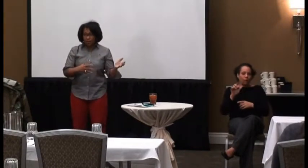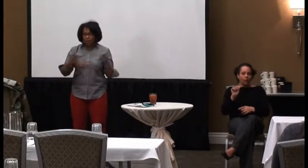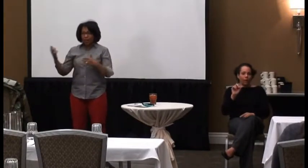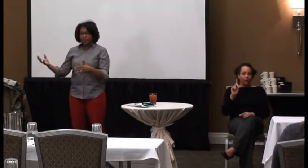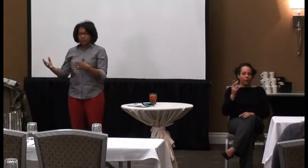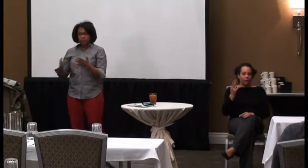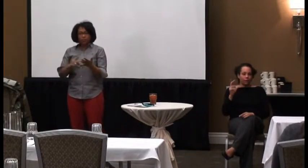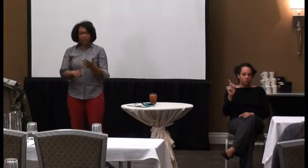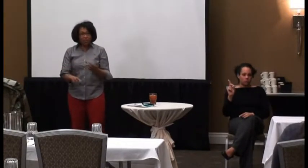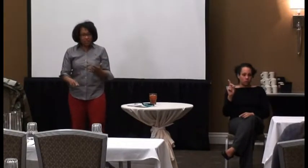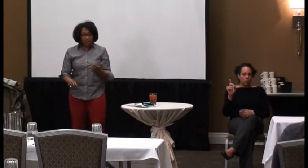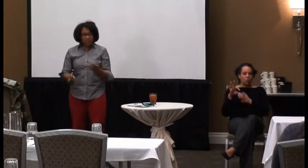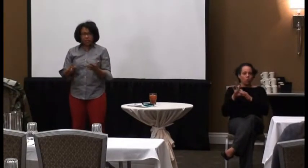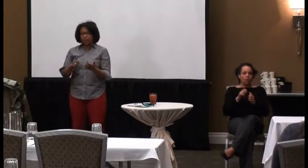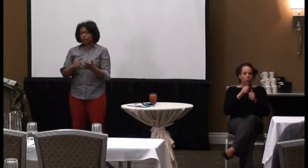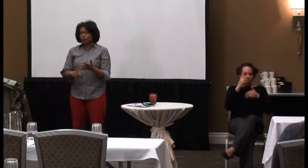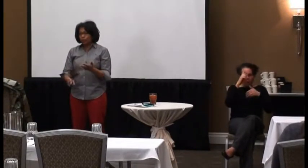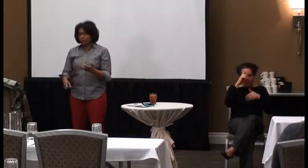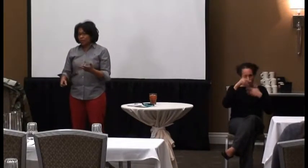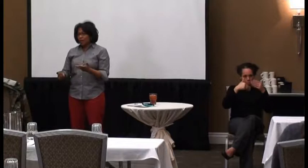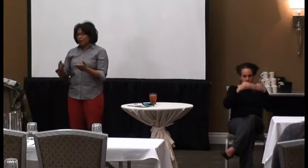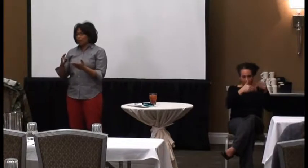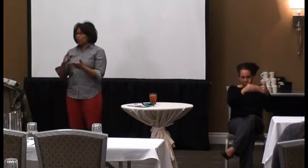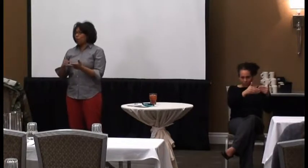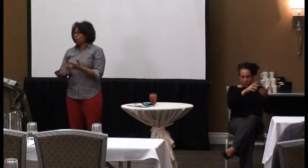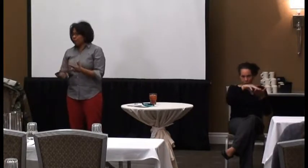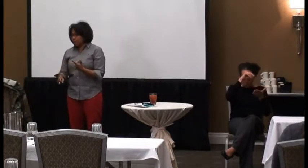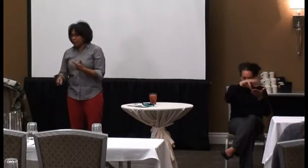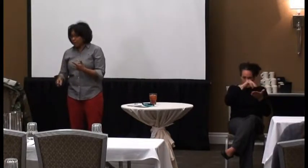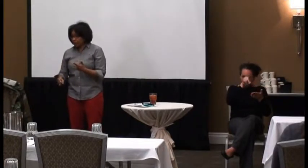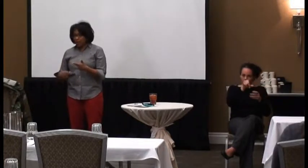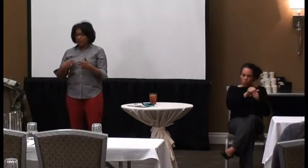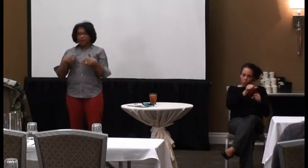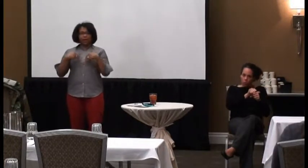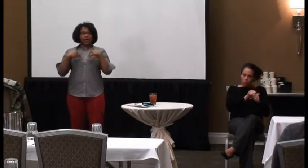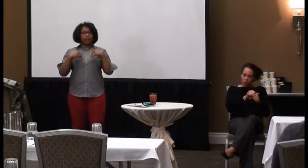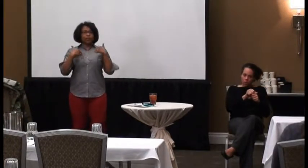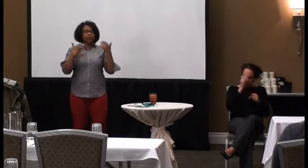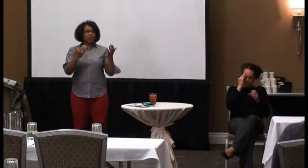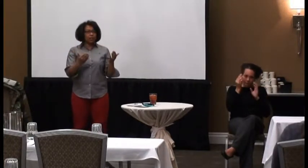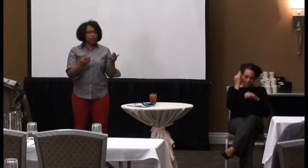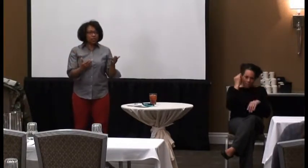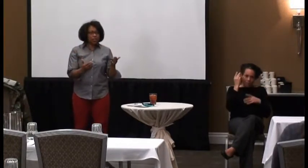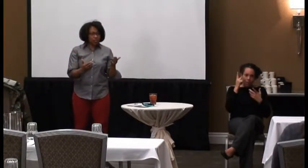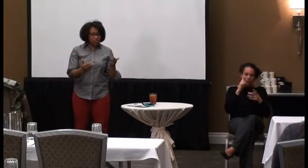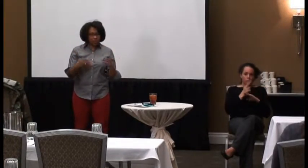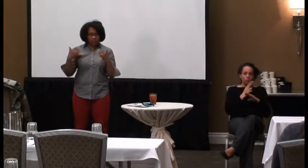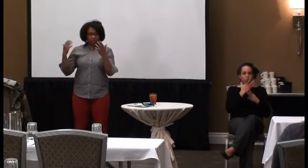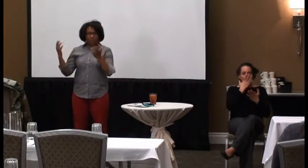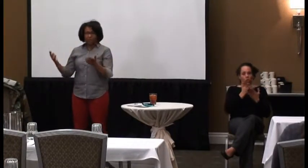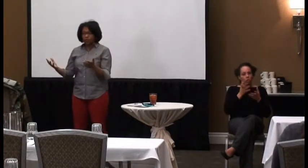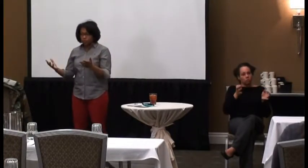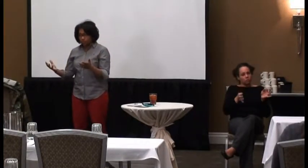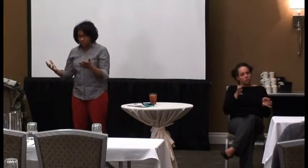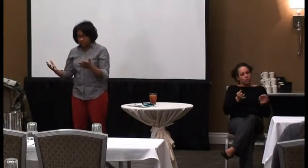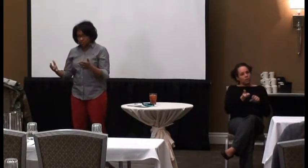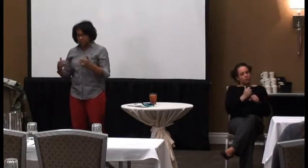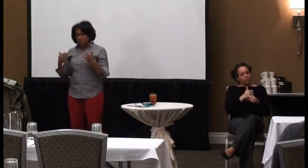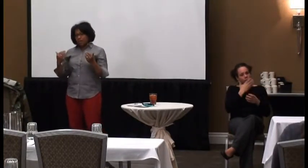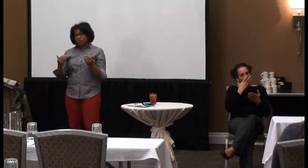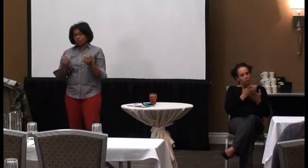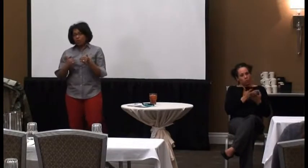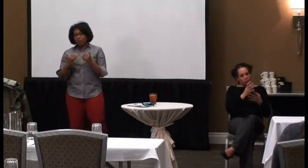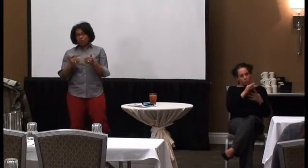ADHD. It has to do with processing and learning and your working memory and using good judgment and making good